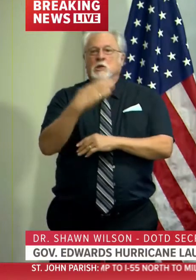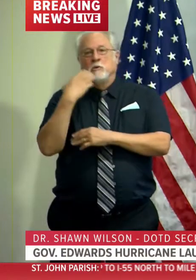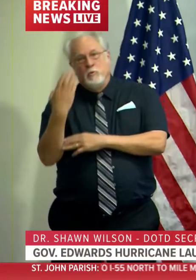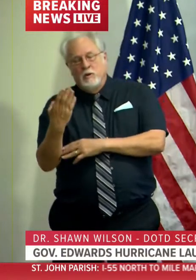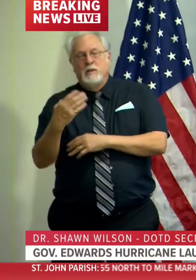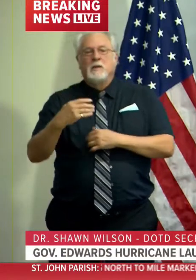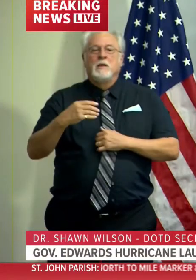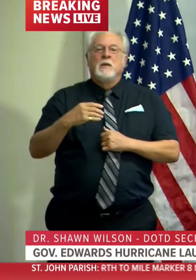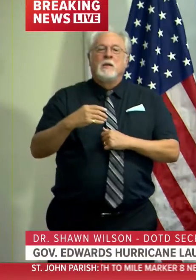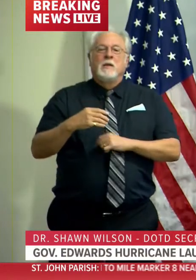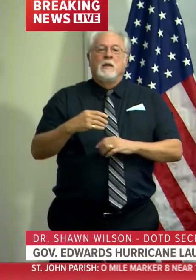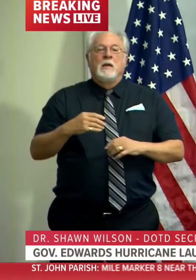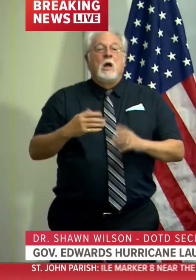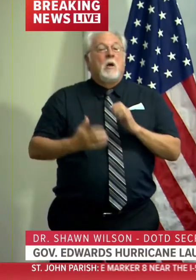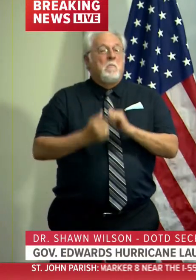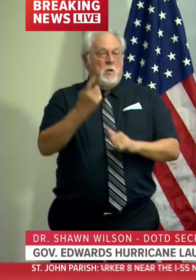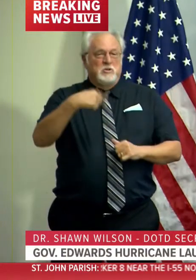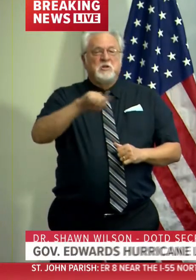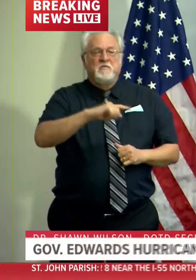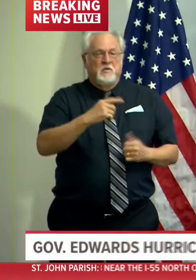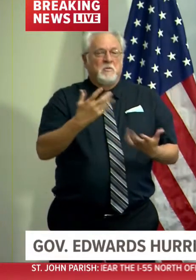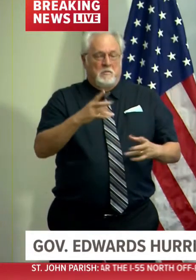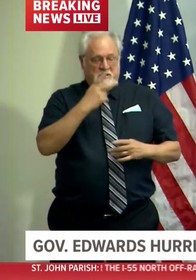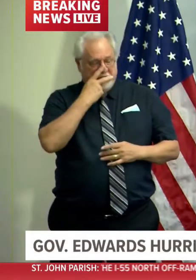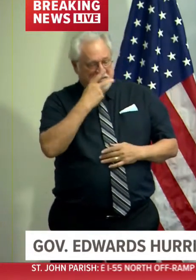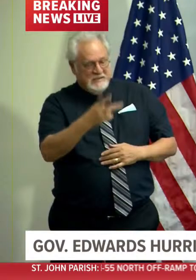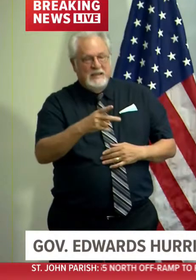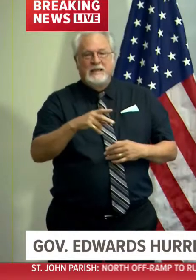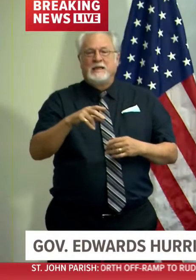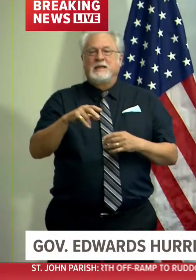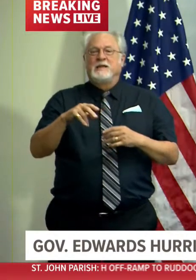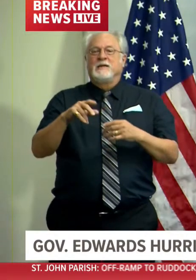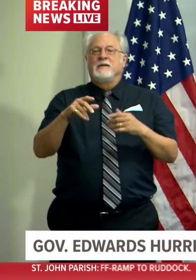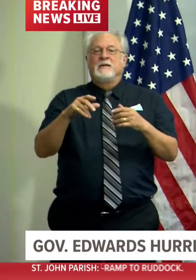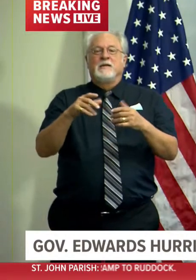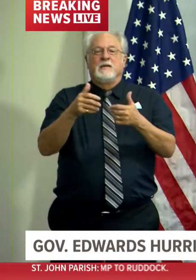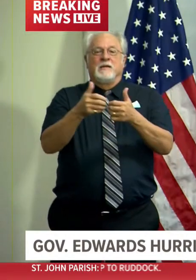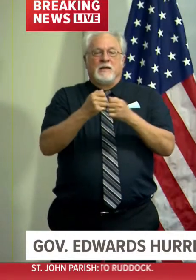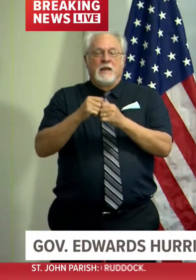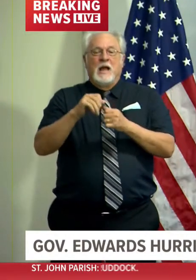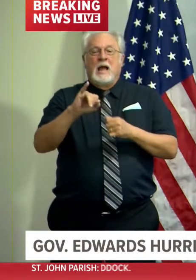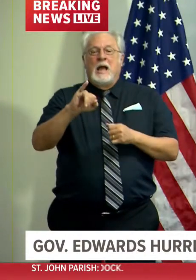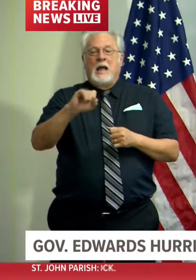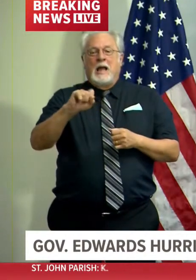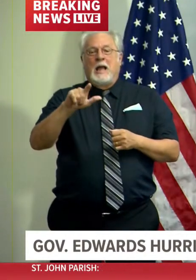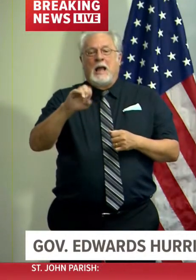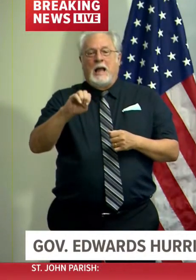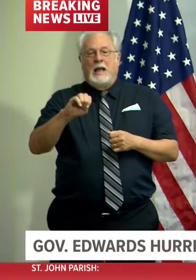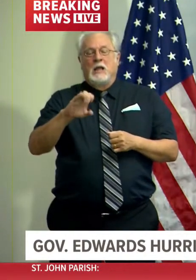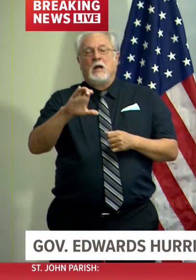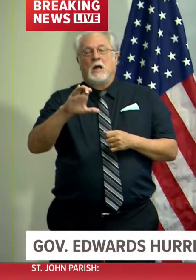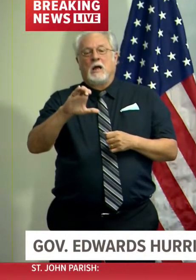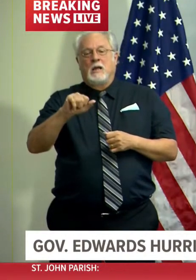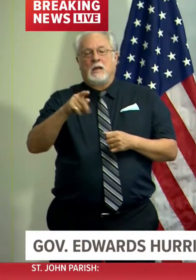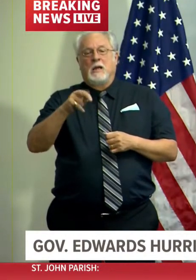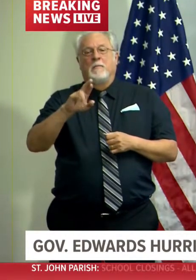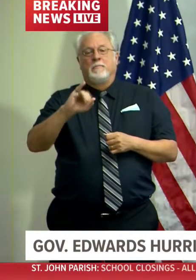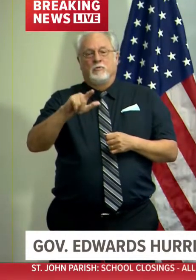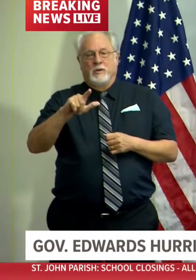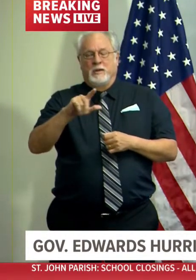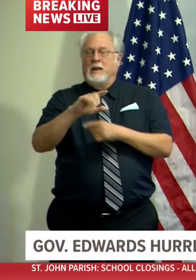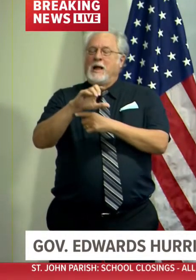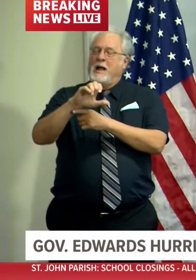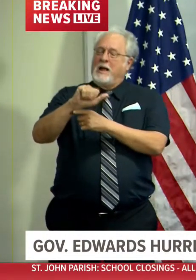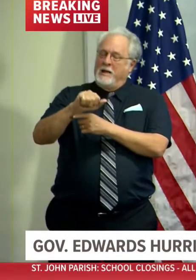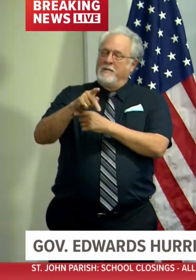morning. As most of you have probably seen on social media, the Isle of Capri barge was actually dislodged from its